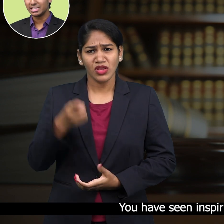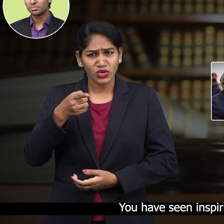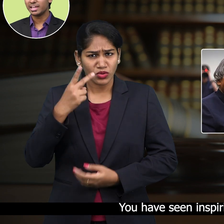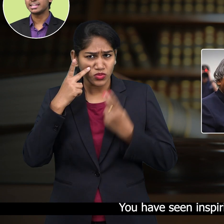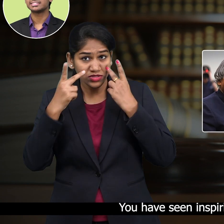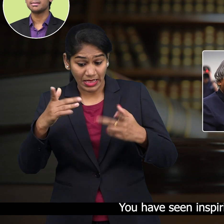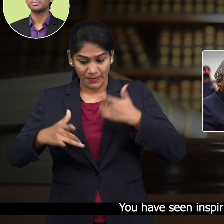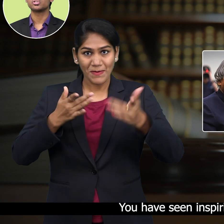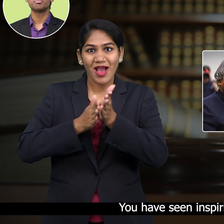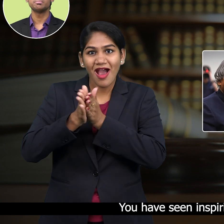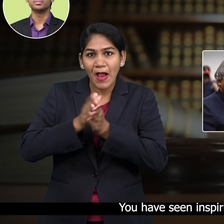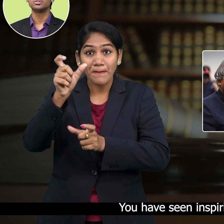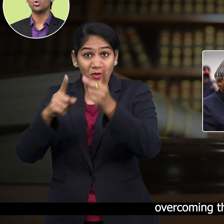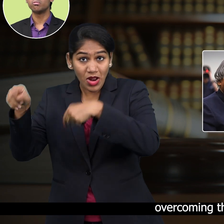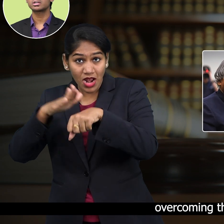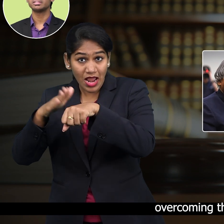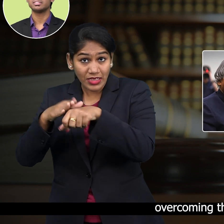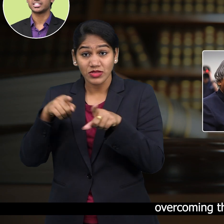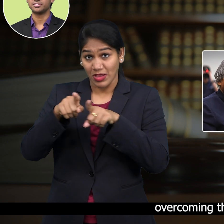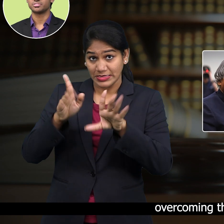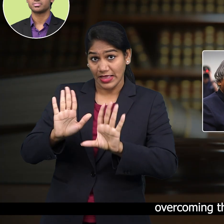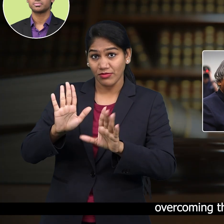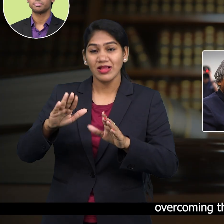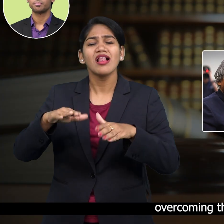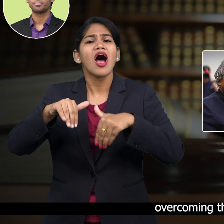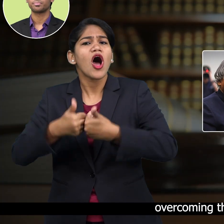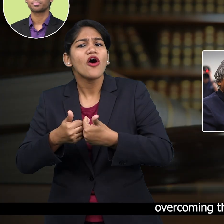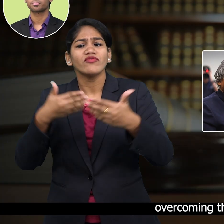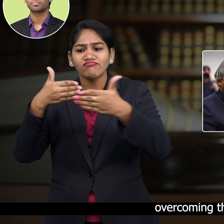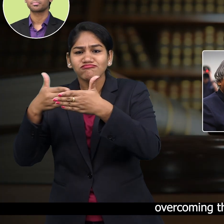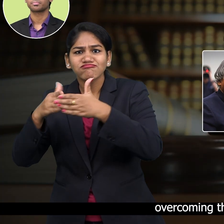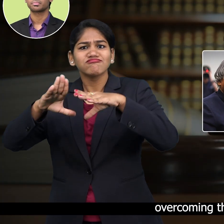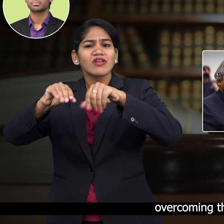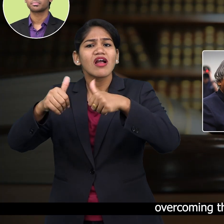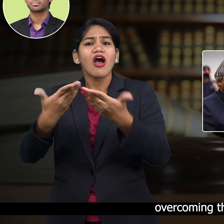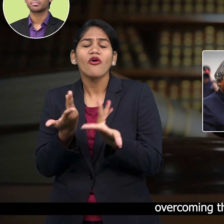You've seen inspiring examples of people overcoming these challenges,